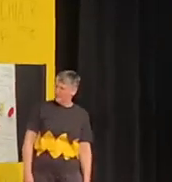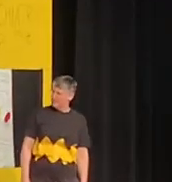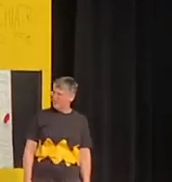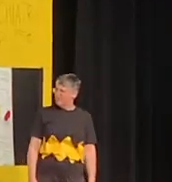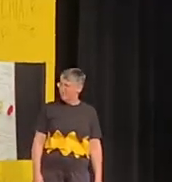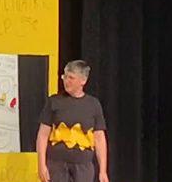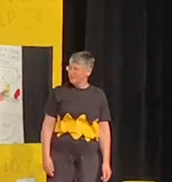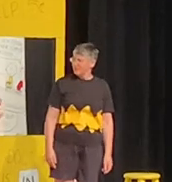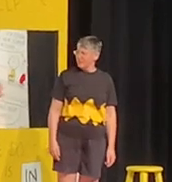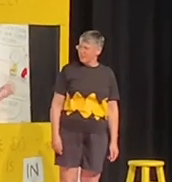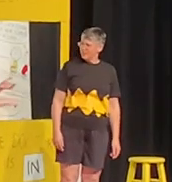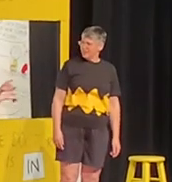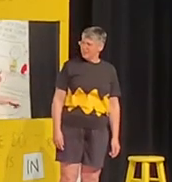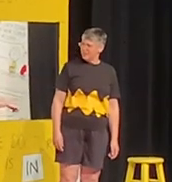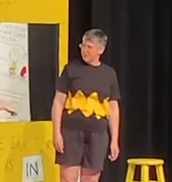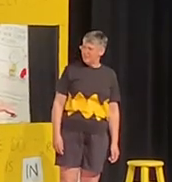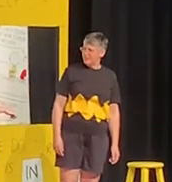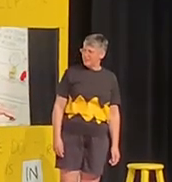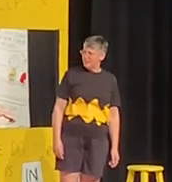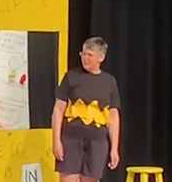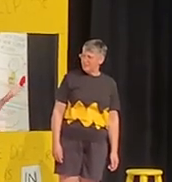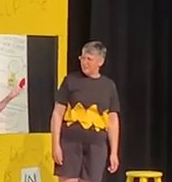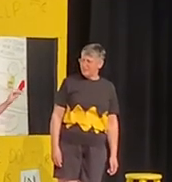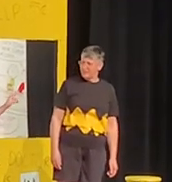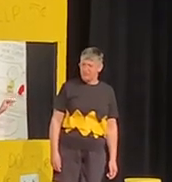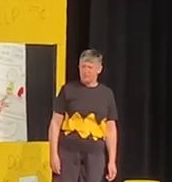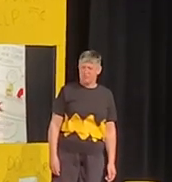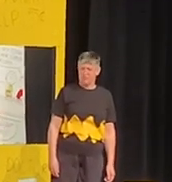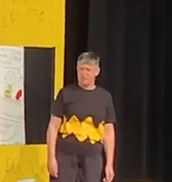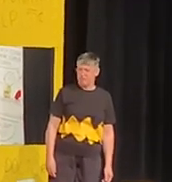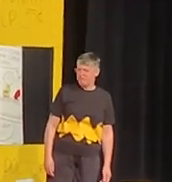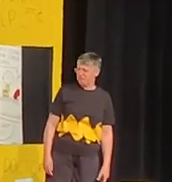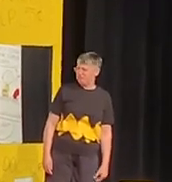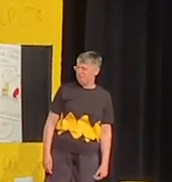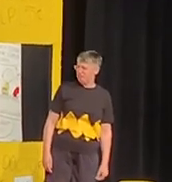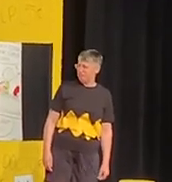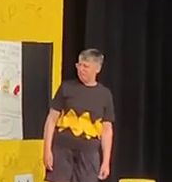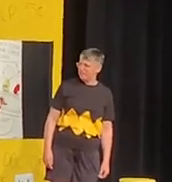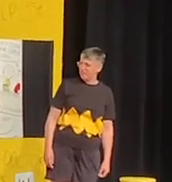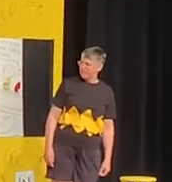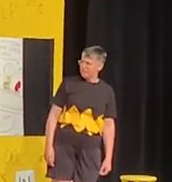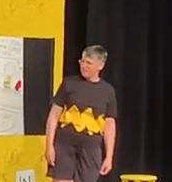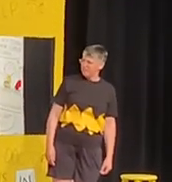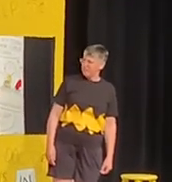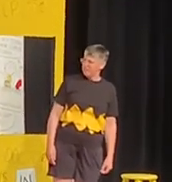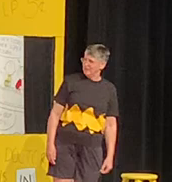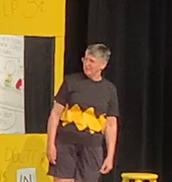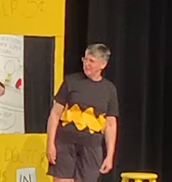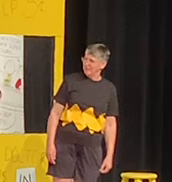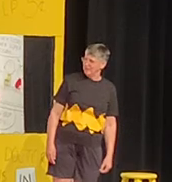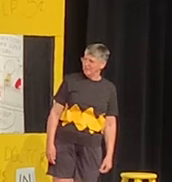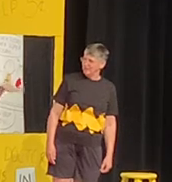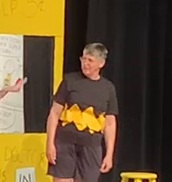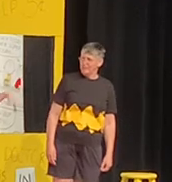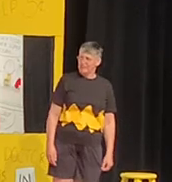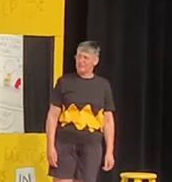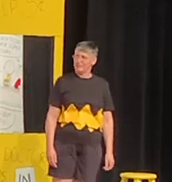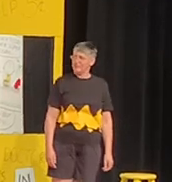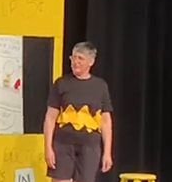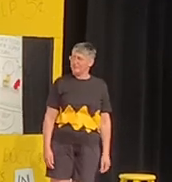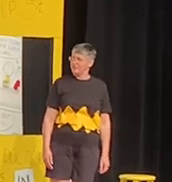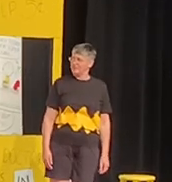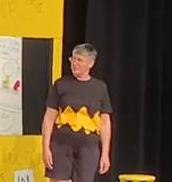superficial failings is going to do you any good, do you? Why, Charlie Brown, you really have to delve